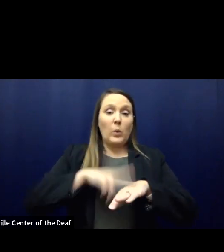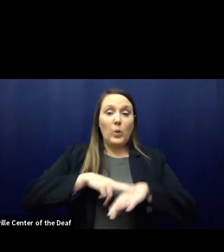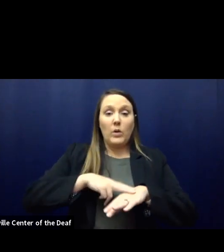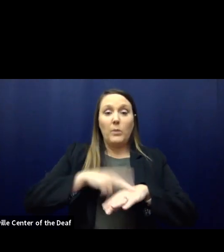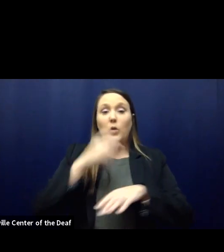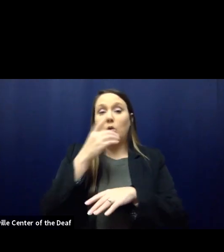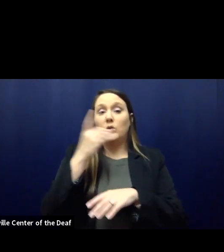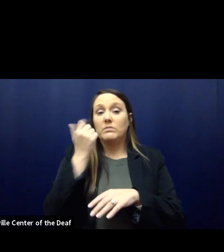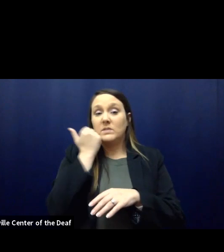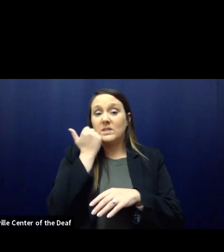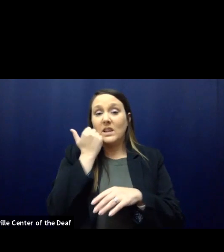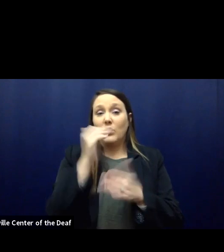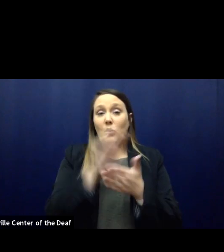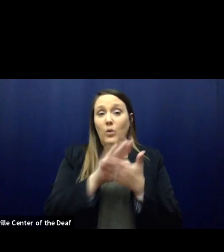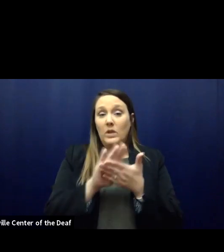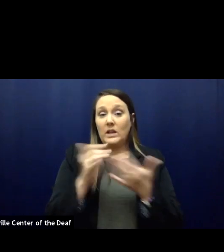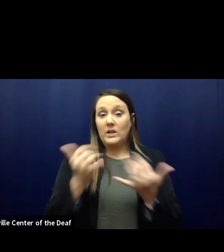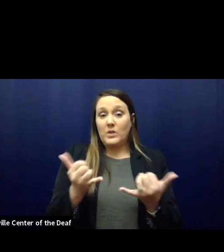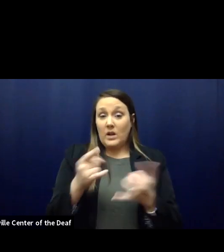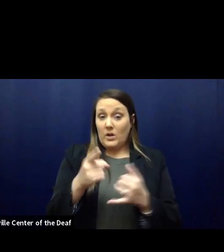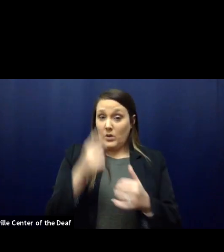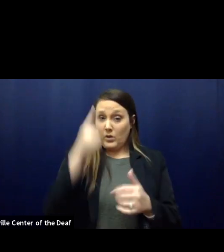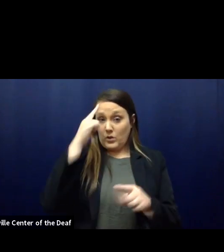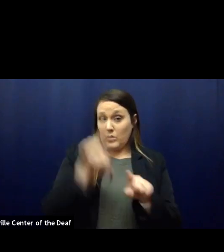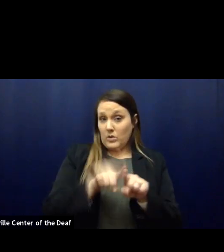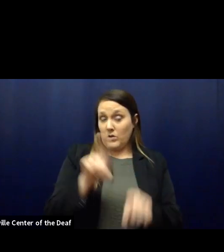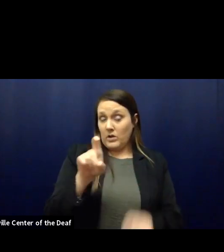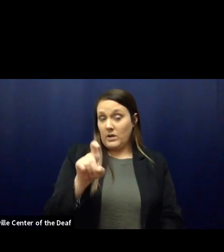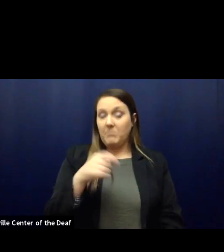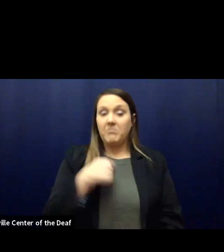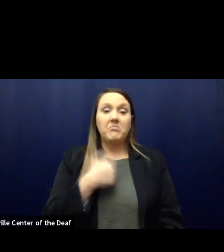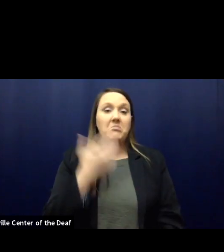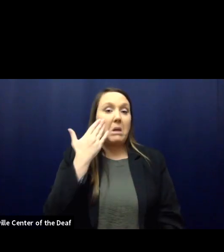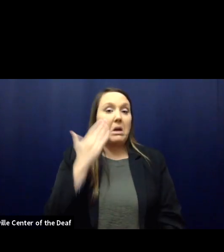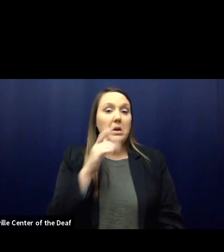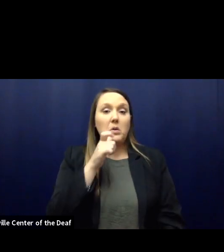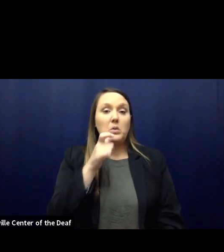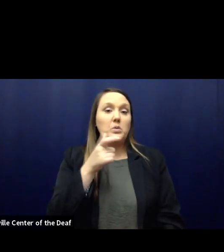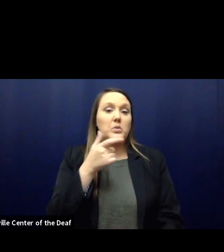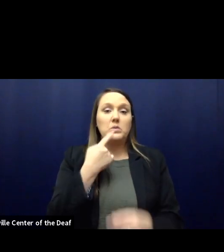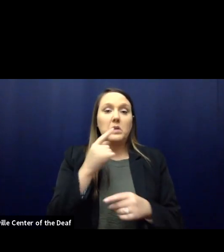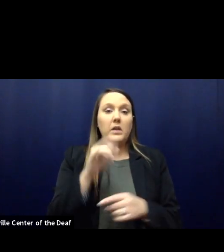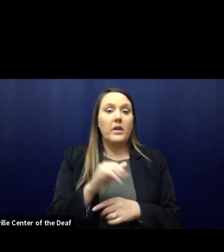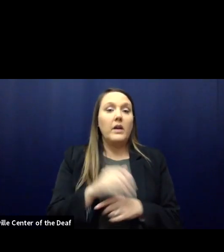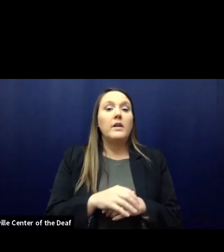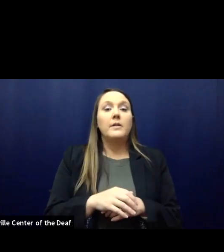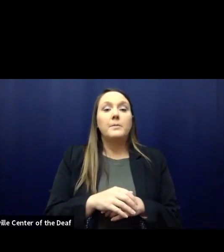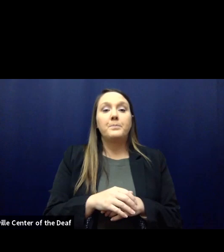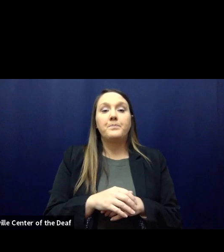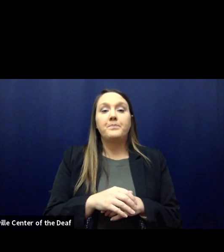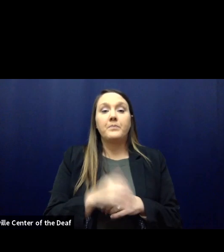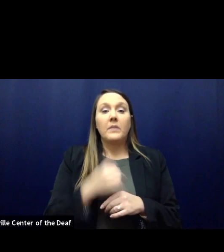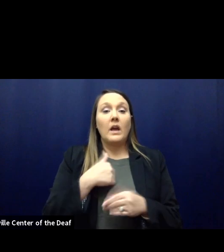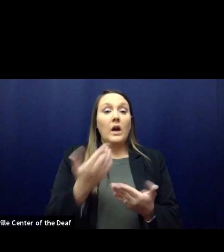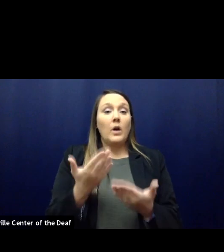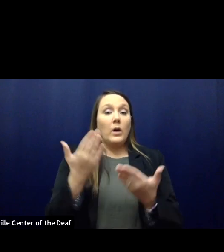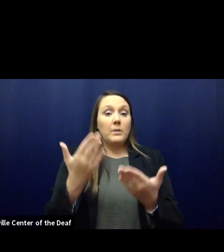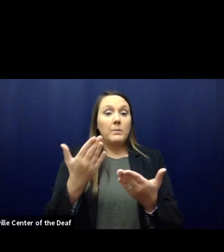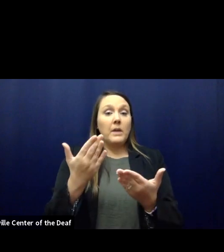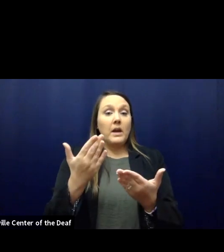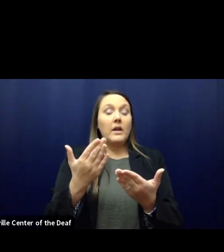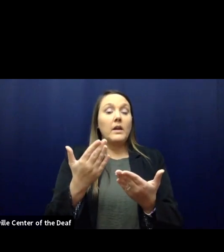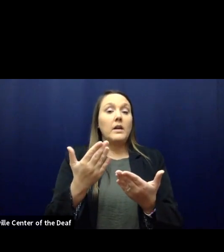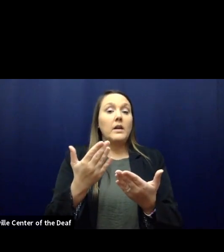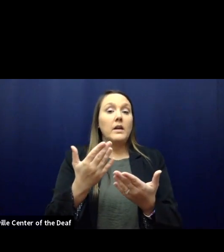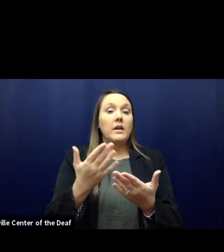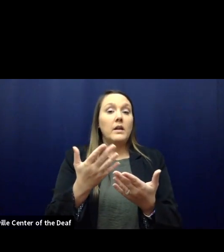agree with that guidance? I didn't know who said that. I think that I would recommend talking with your dental provider